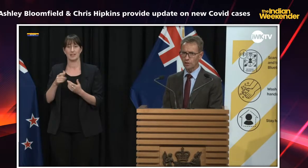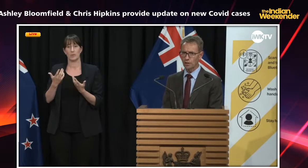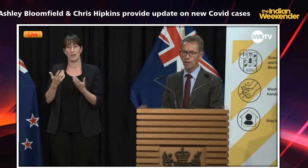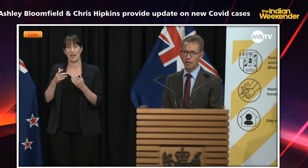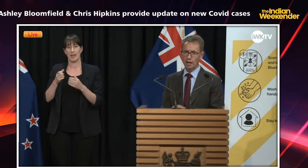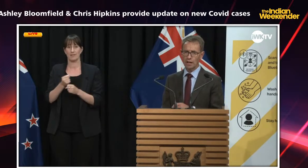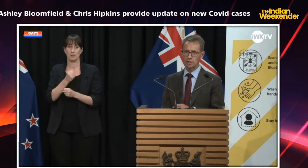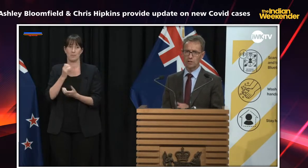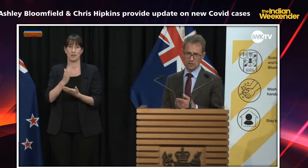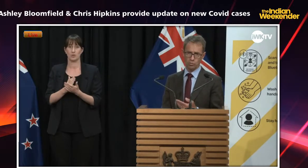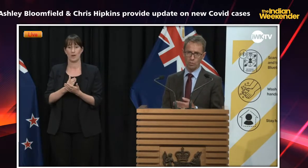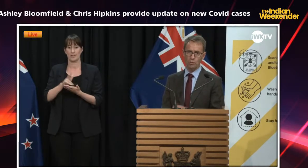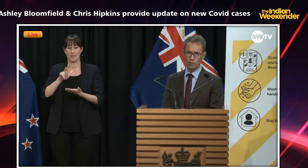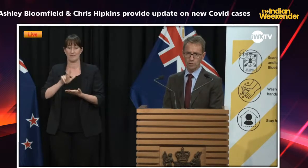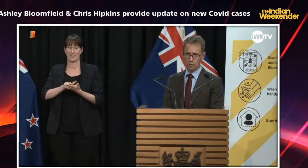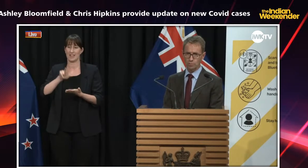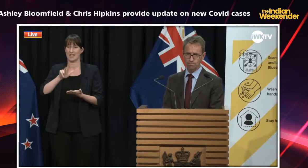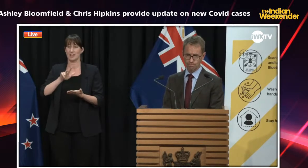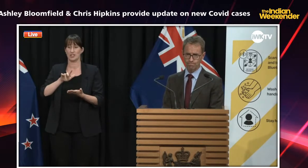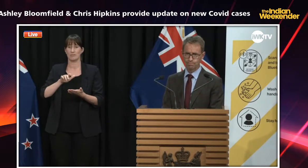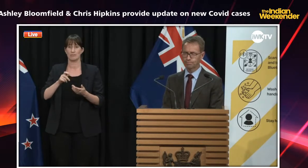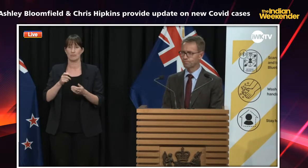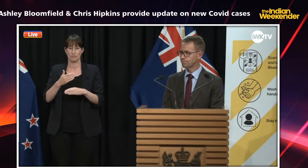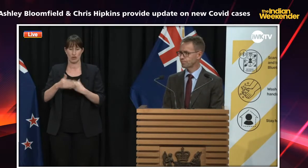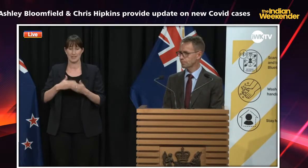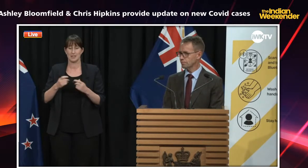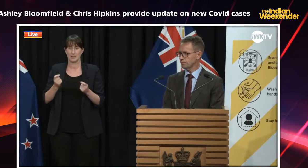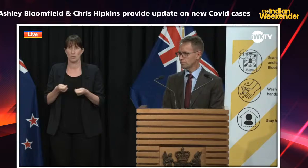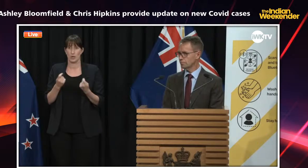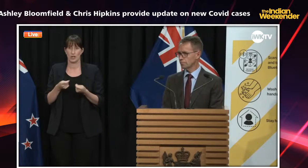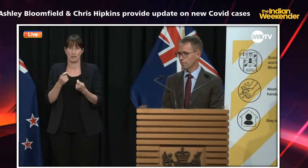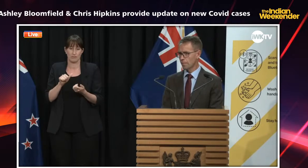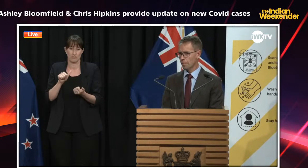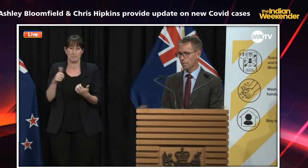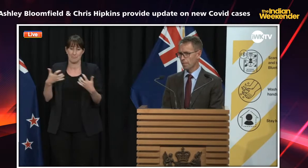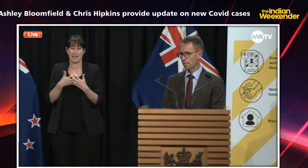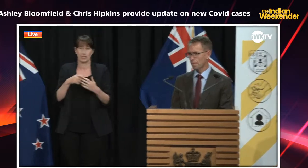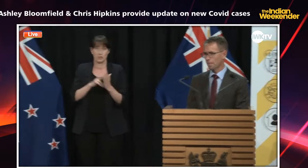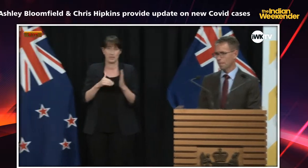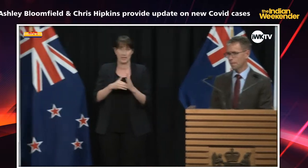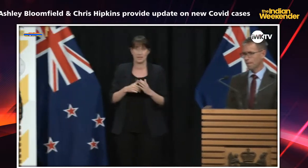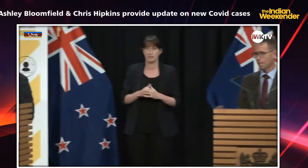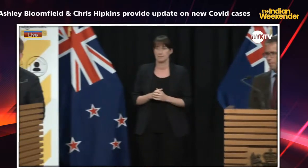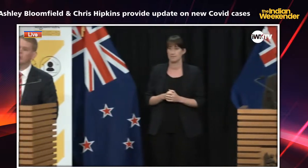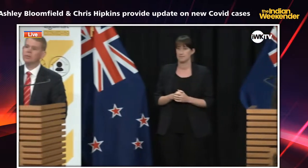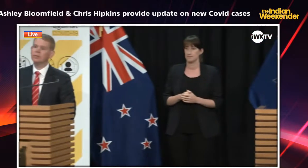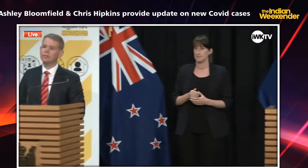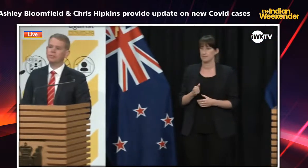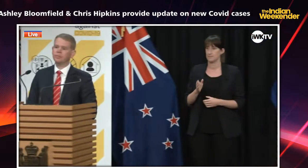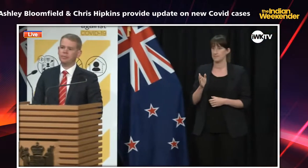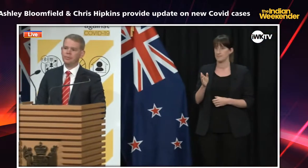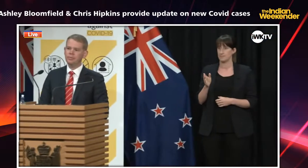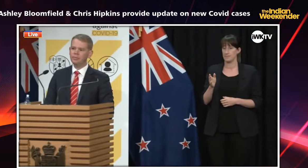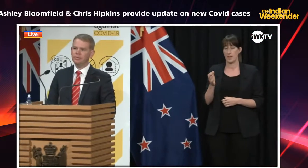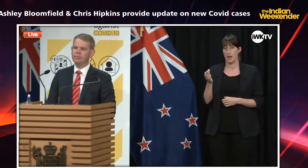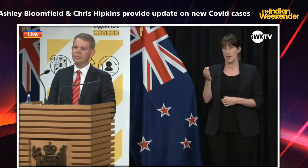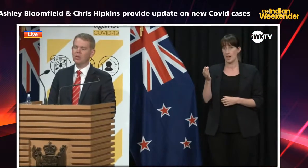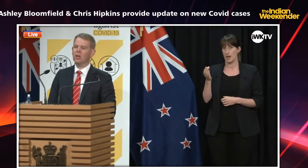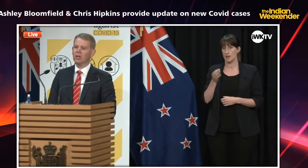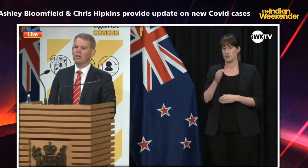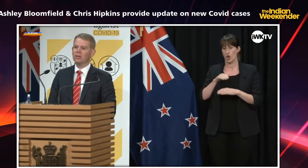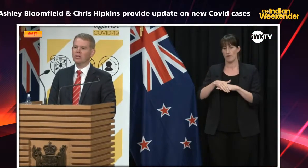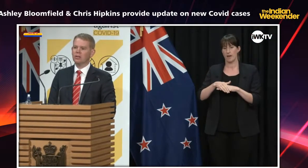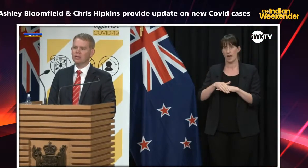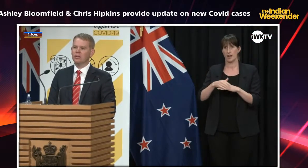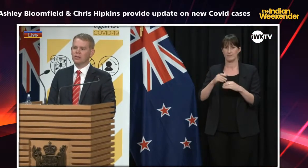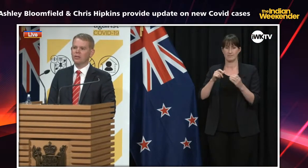at the outset, and that's what we want to do. I'll come to Jane. Are you happy with the level of scanning generally? Obviously